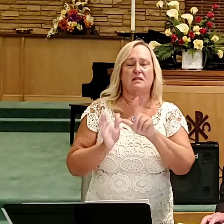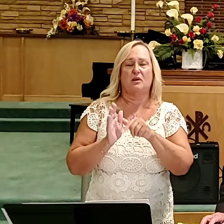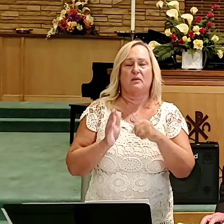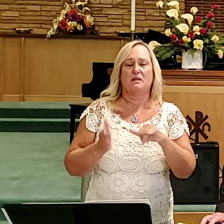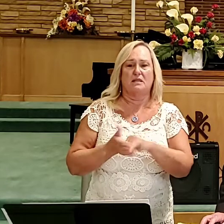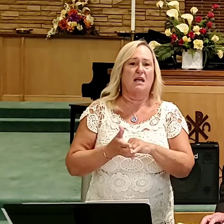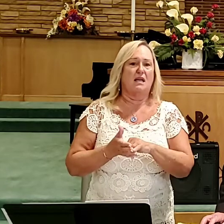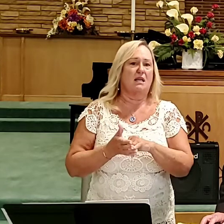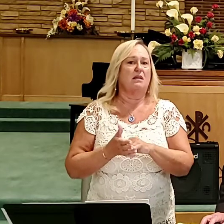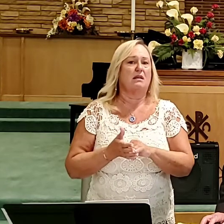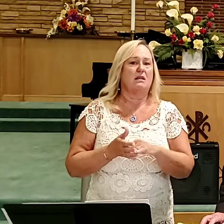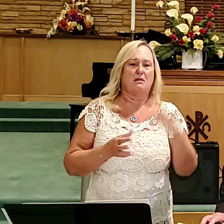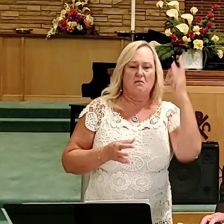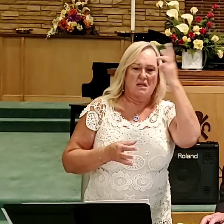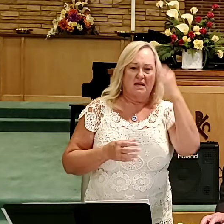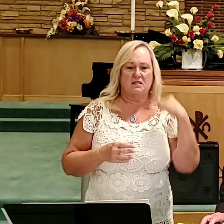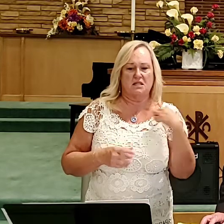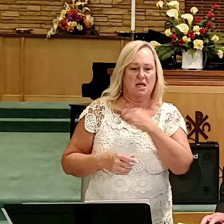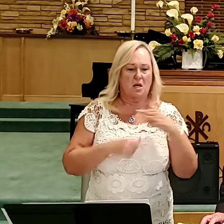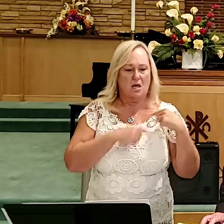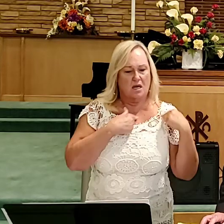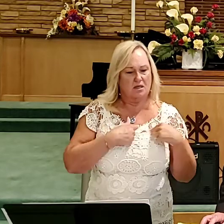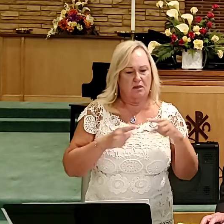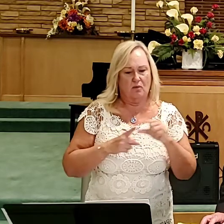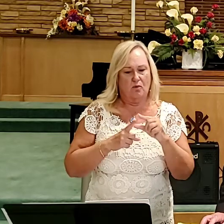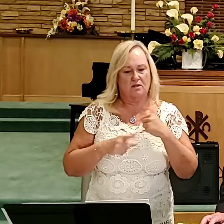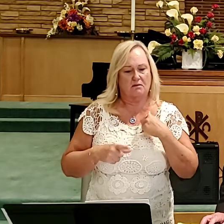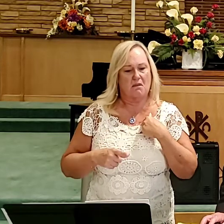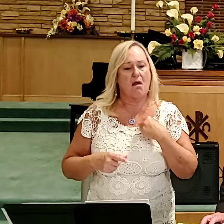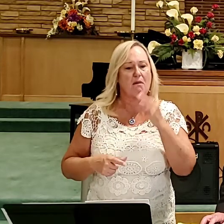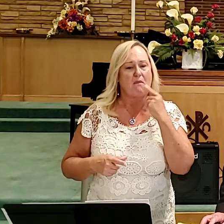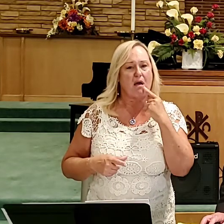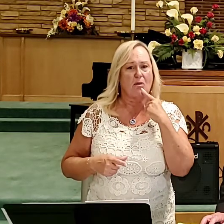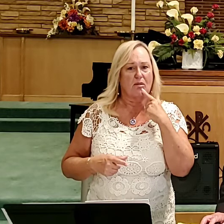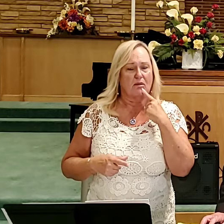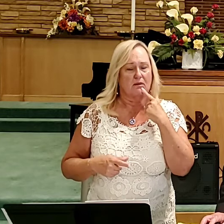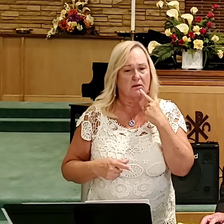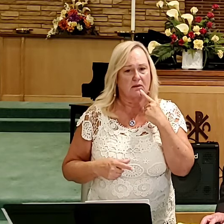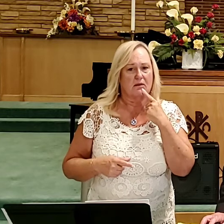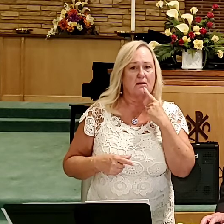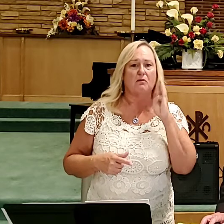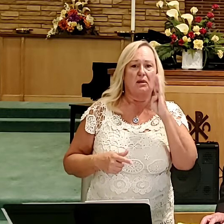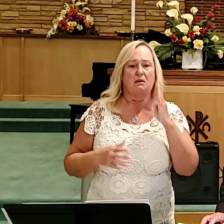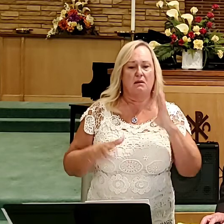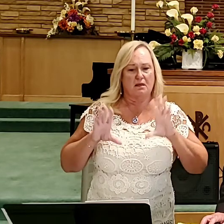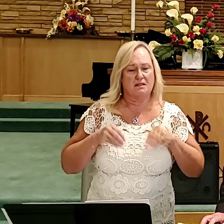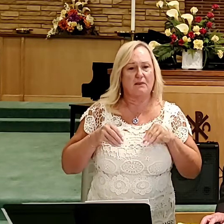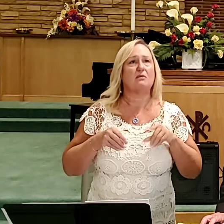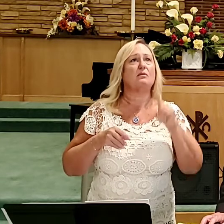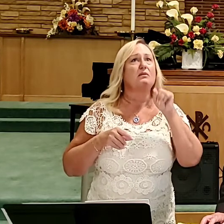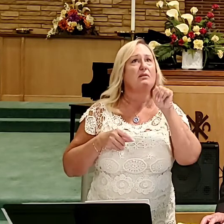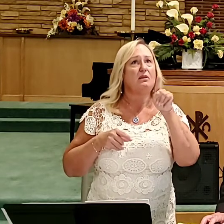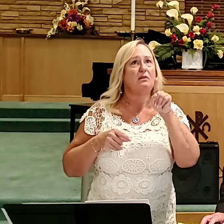that the meditations of our hearts and the words of my mouth might be acceptable to